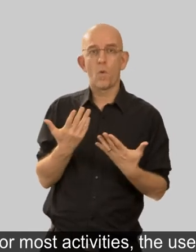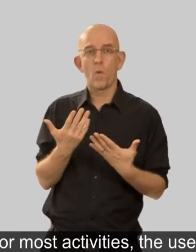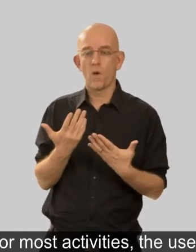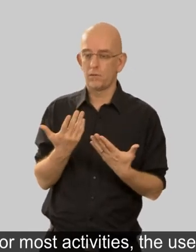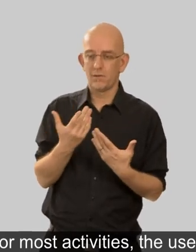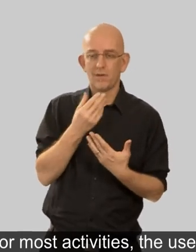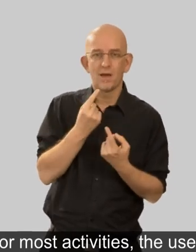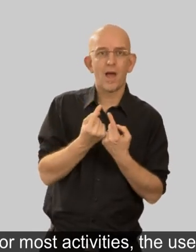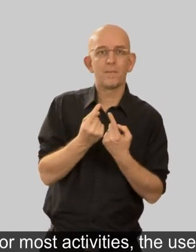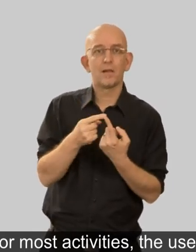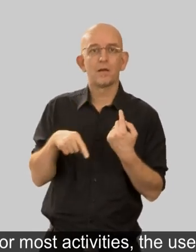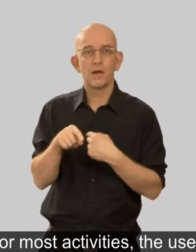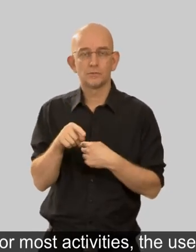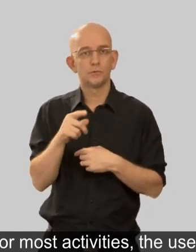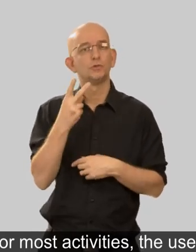scores 2 points.